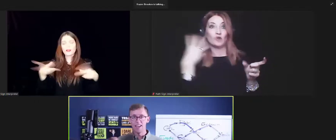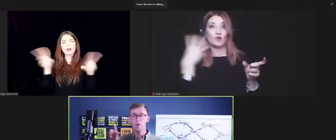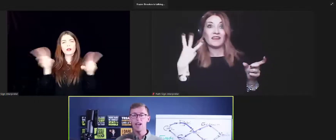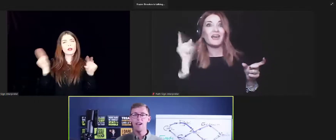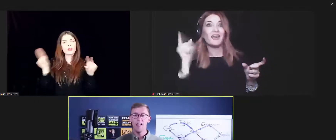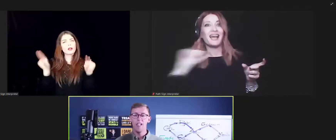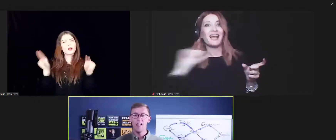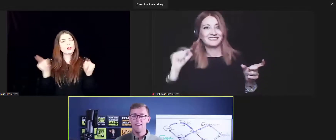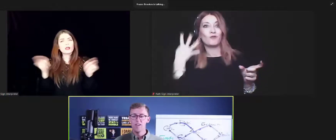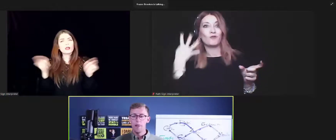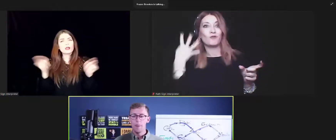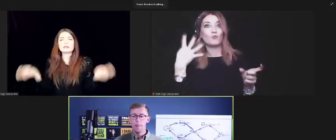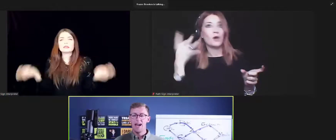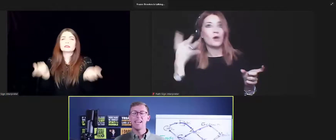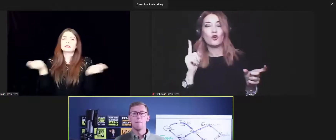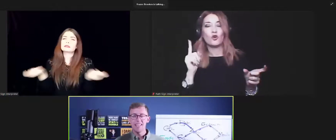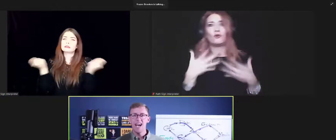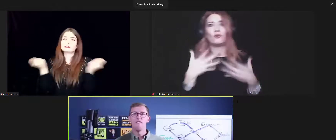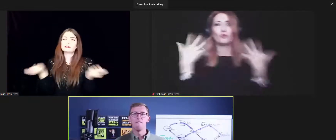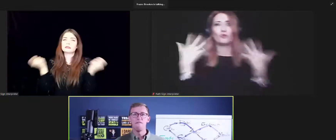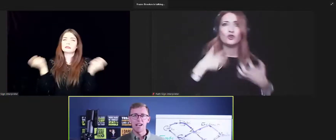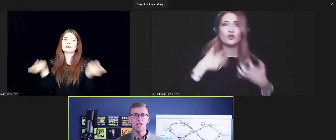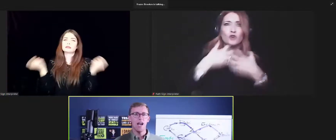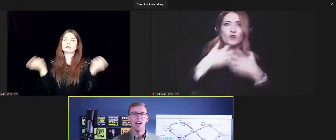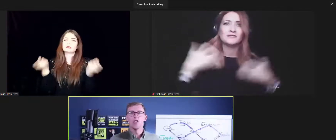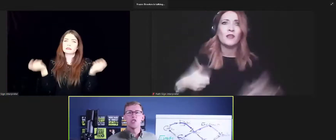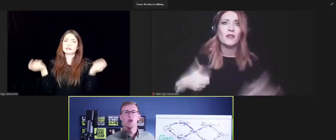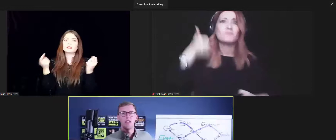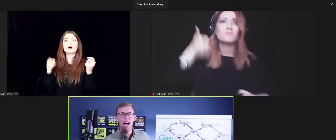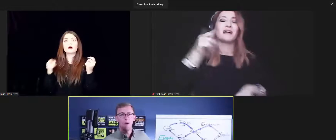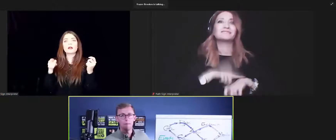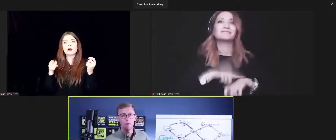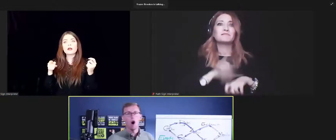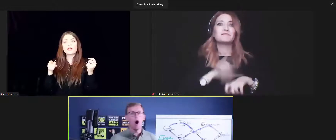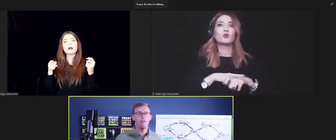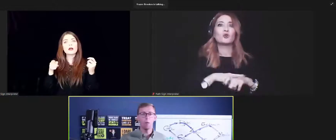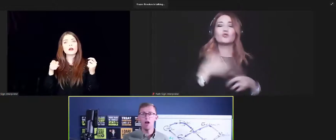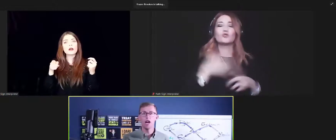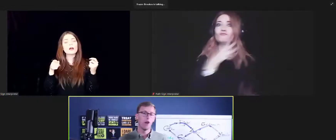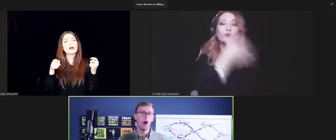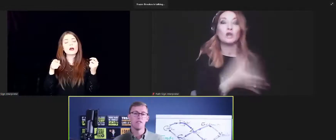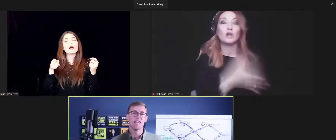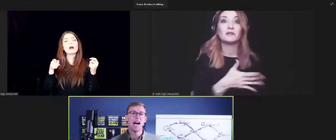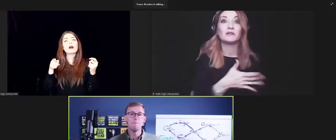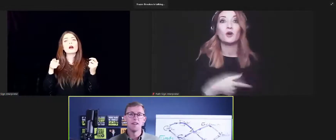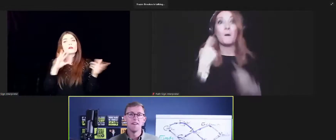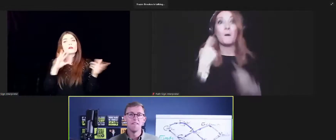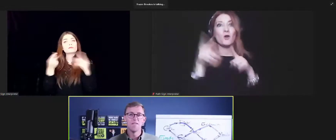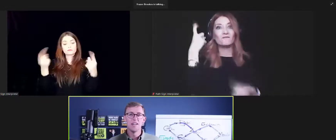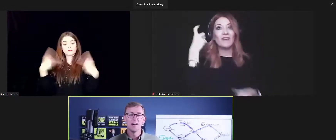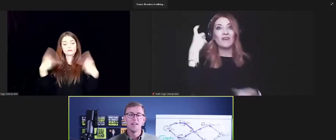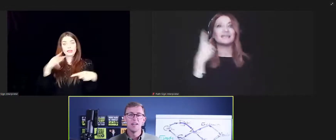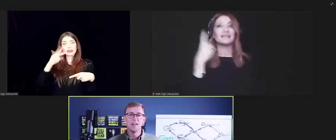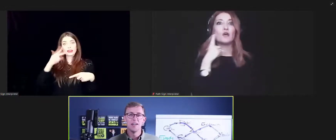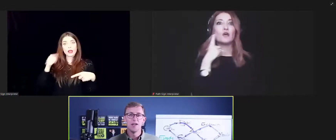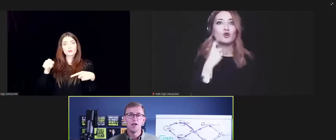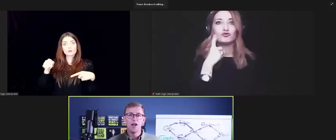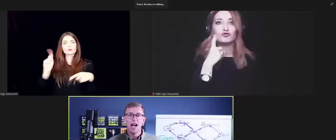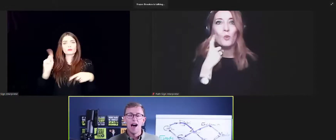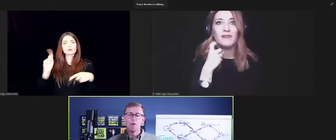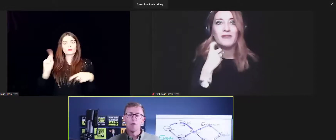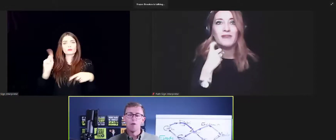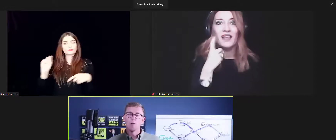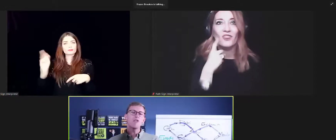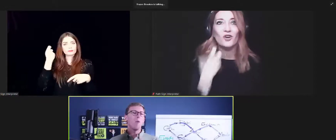it, I get better and faster until now I'm doing half the work with half the time. And